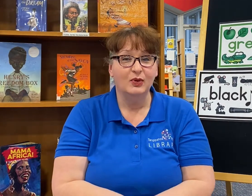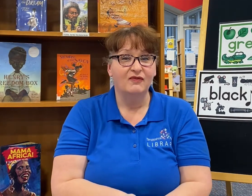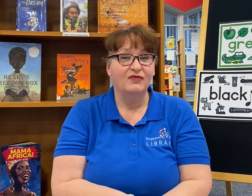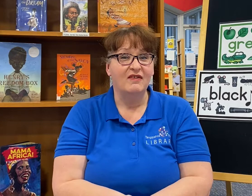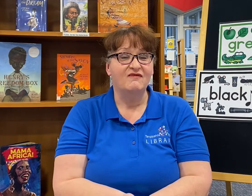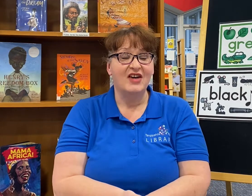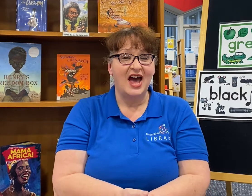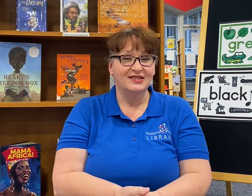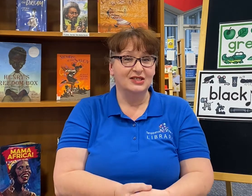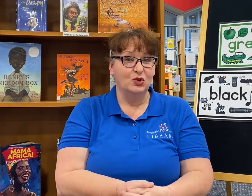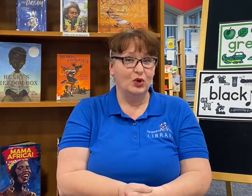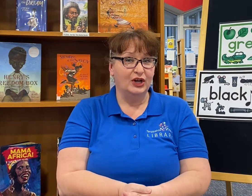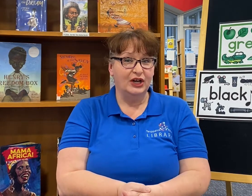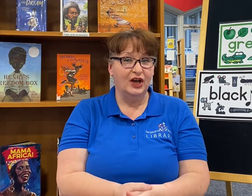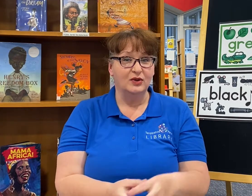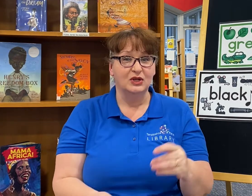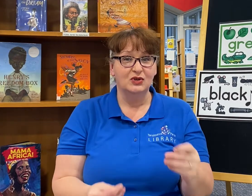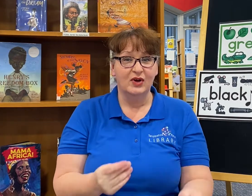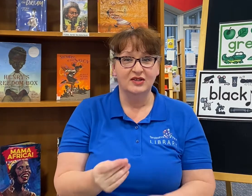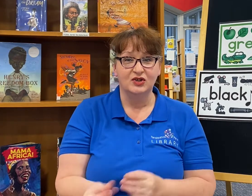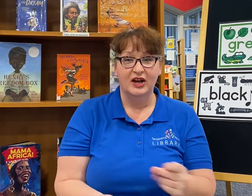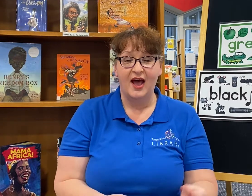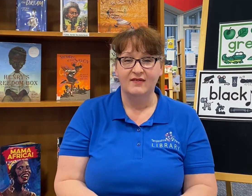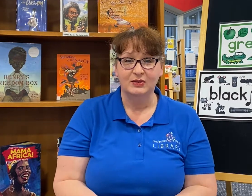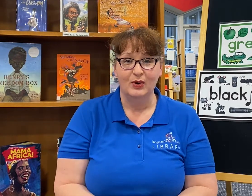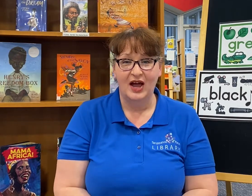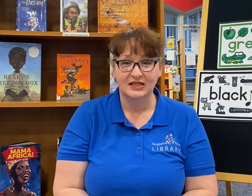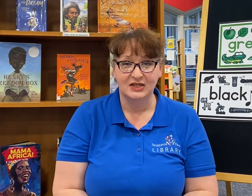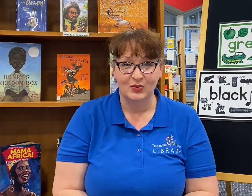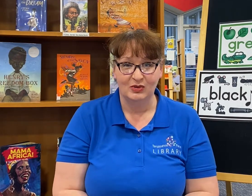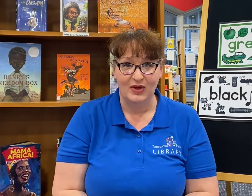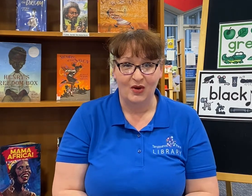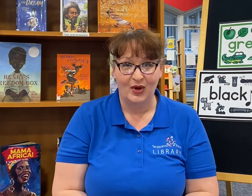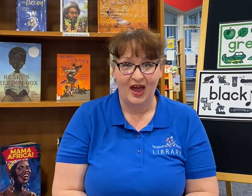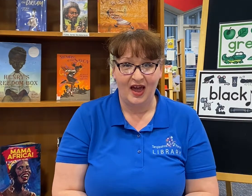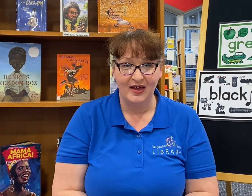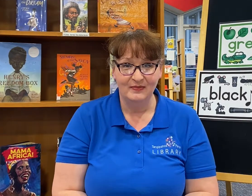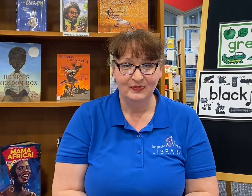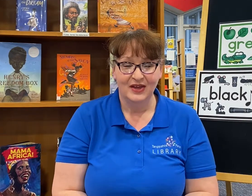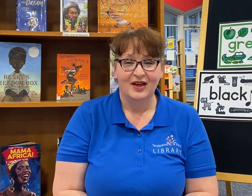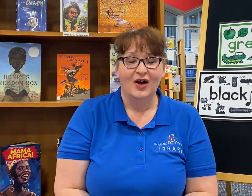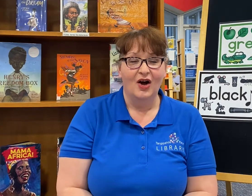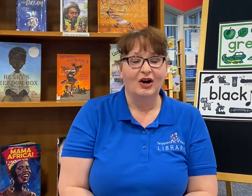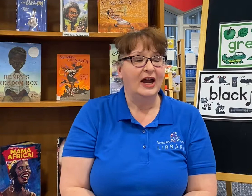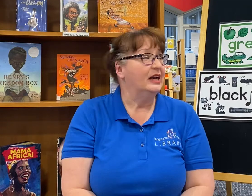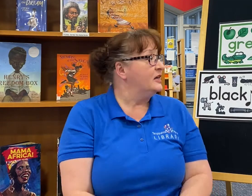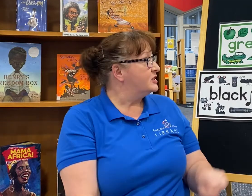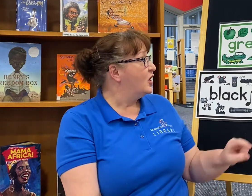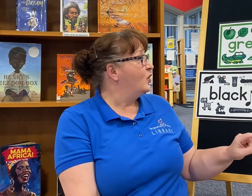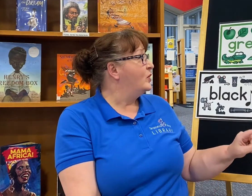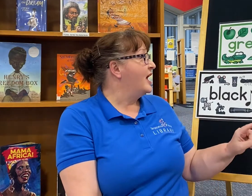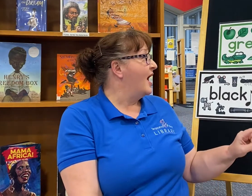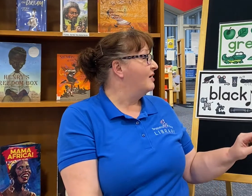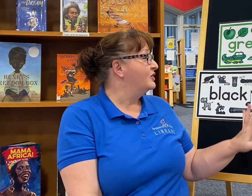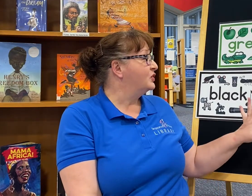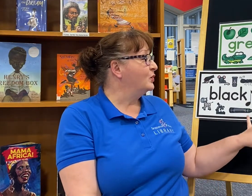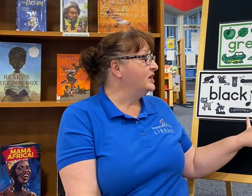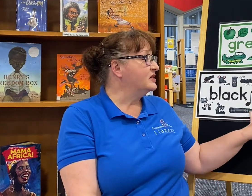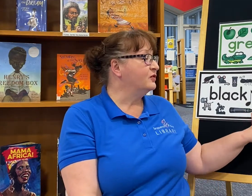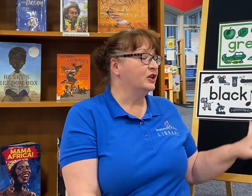the faster we're gonna go. So you guys are gonna have to practice with me, okay? All right, so we have three different colors